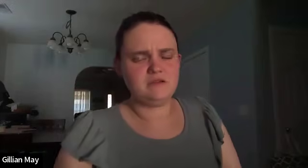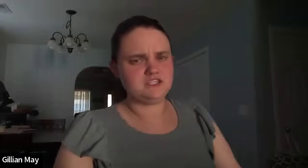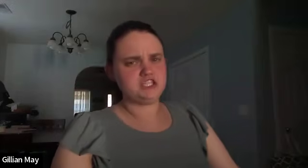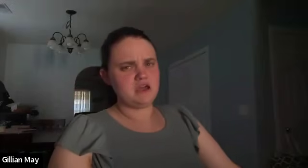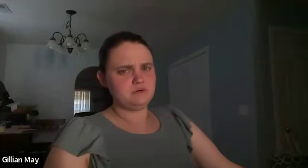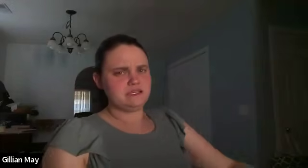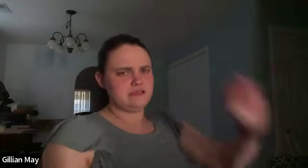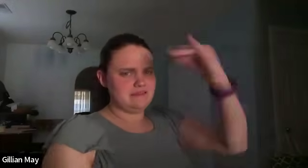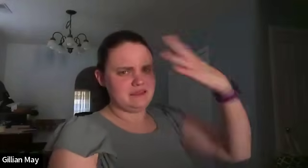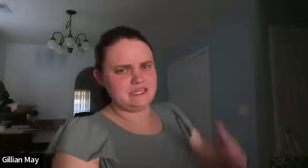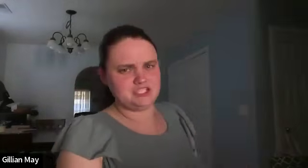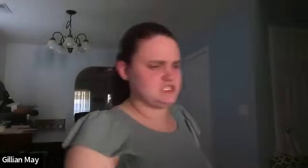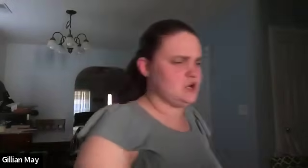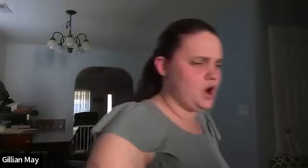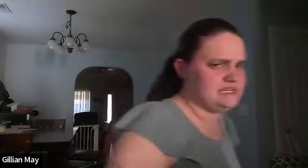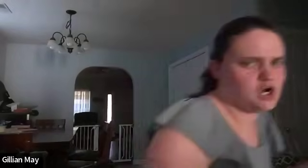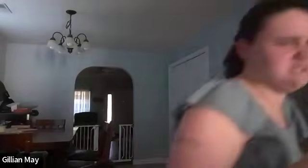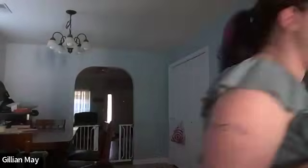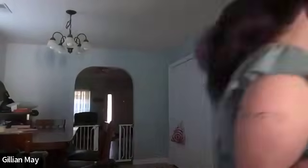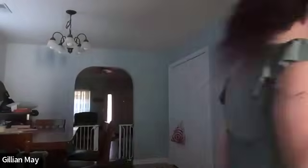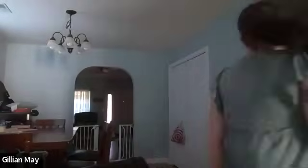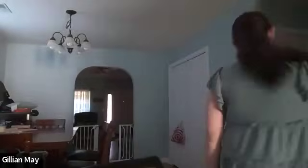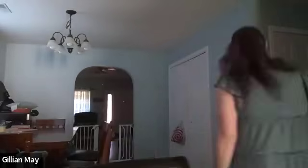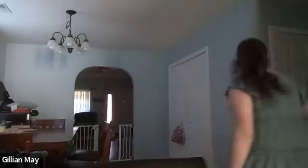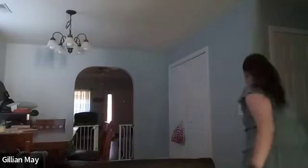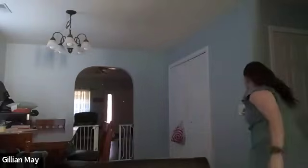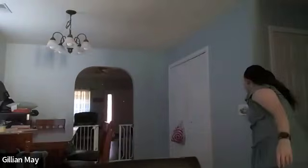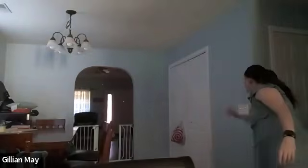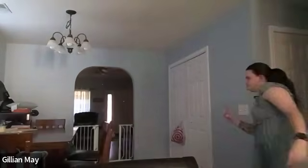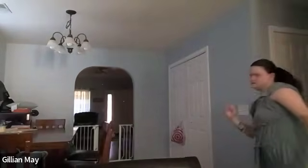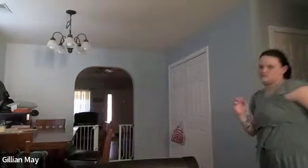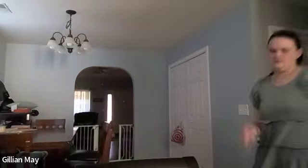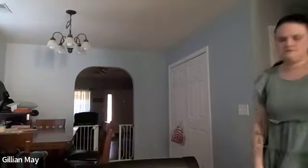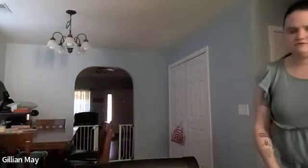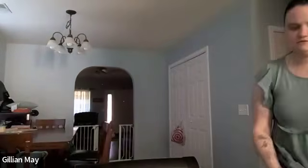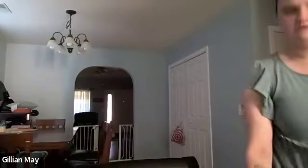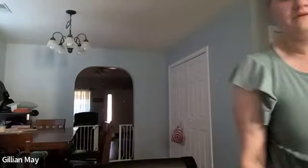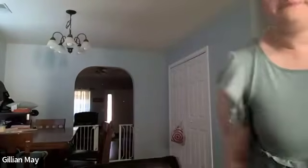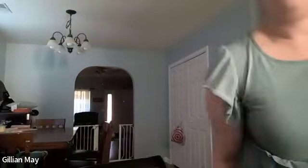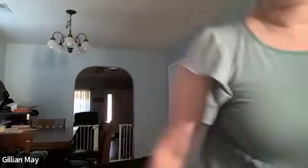on. The shadowing and lighting is just it's an odd setup. Let's see.